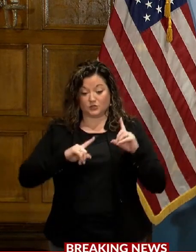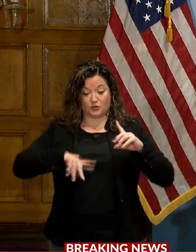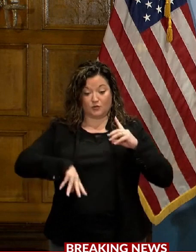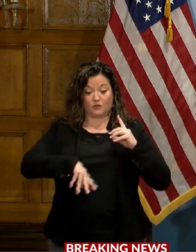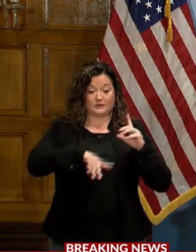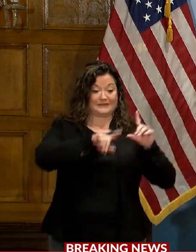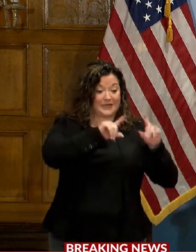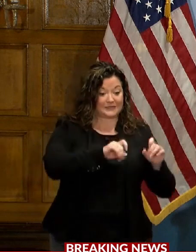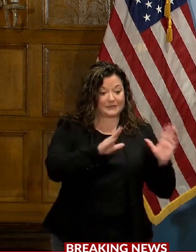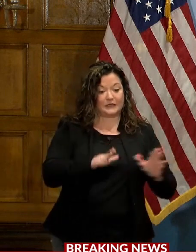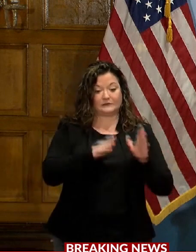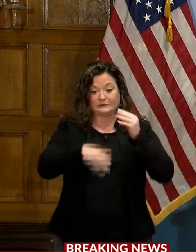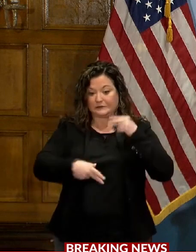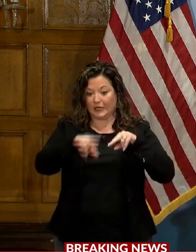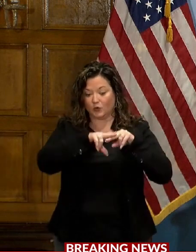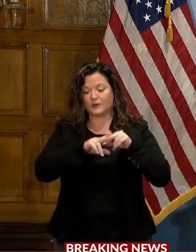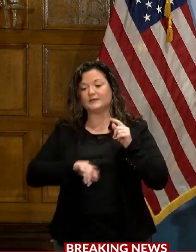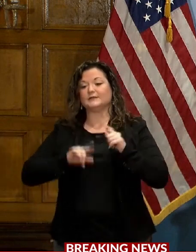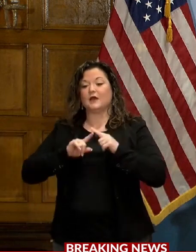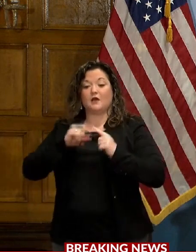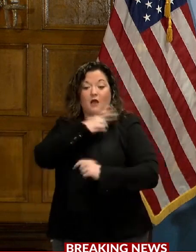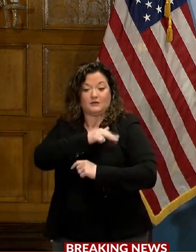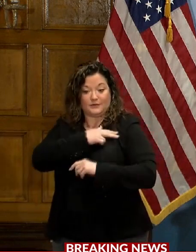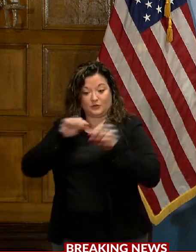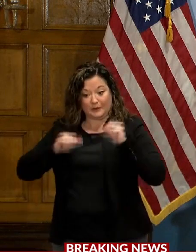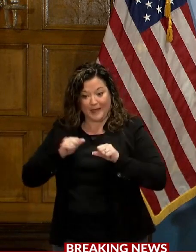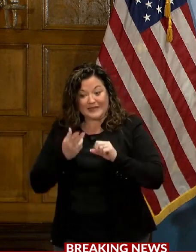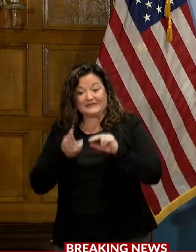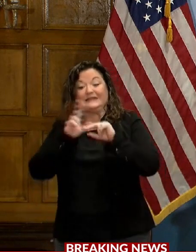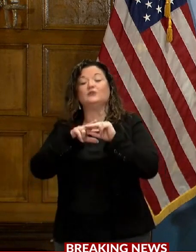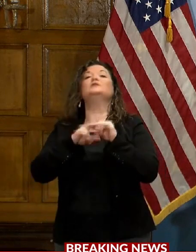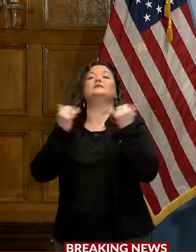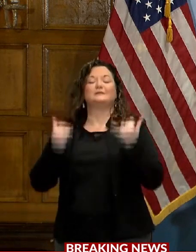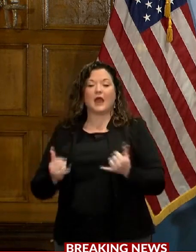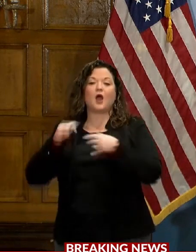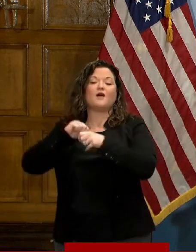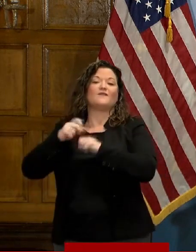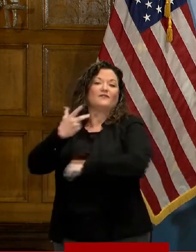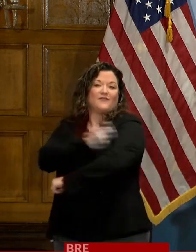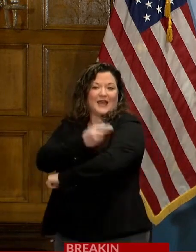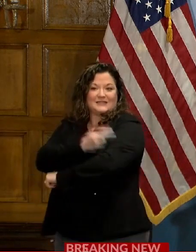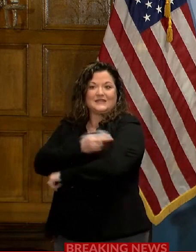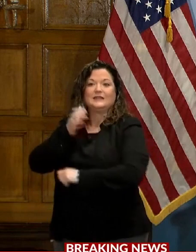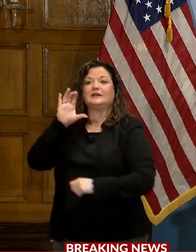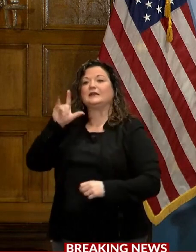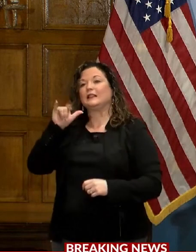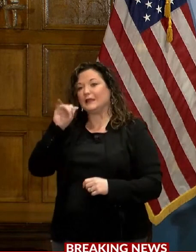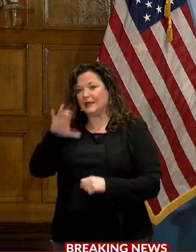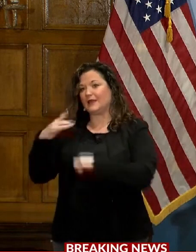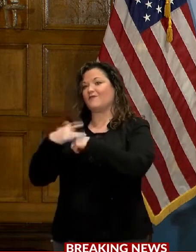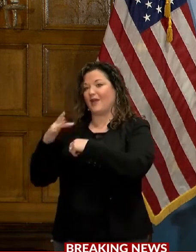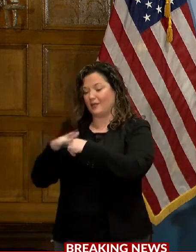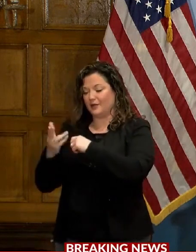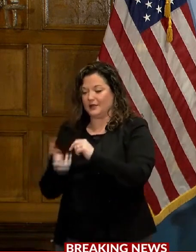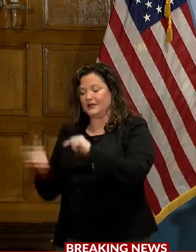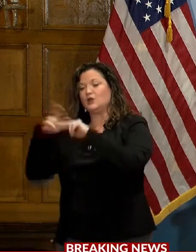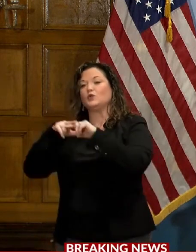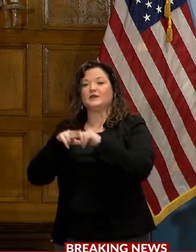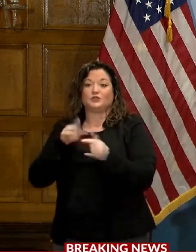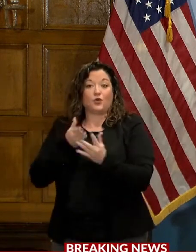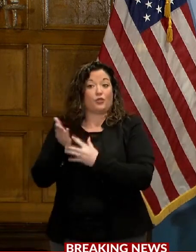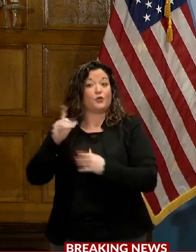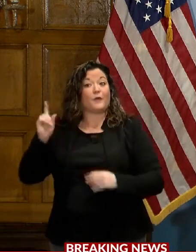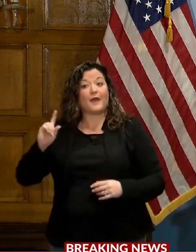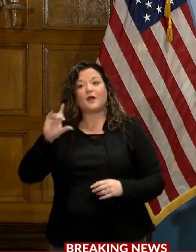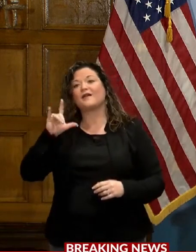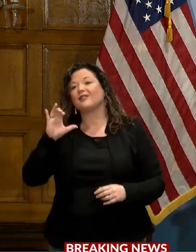capacity, we've increased the vaccine clinics through our communities and through our schools. I was pleased in